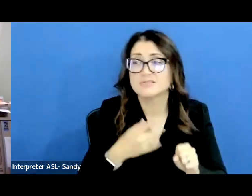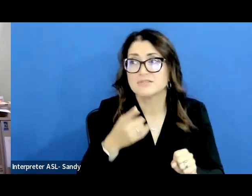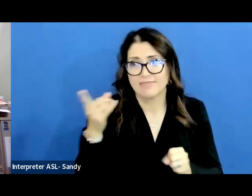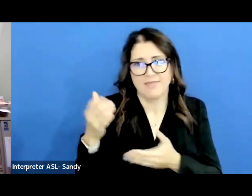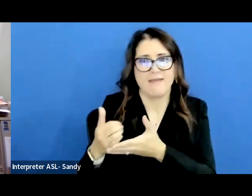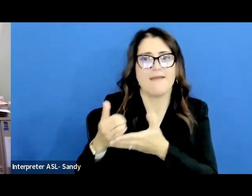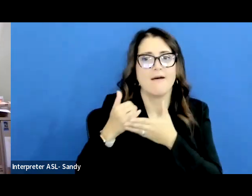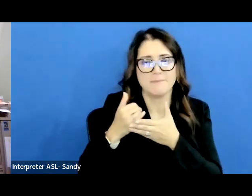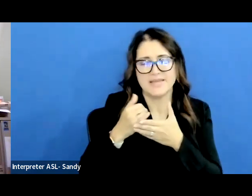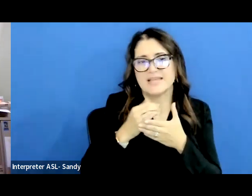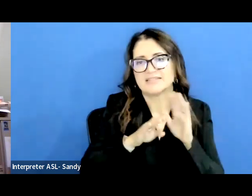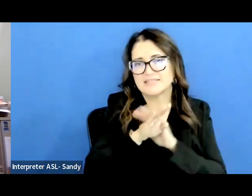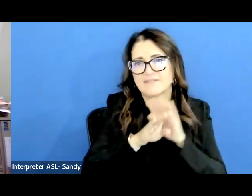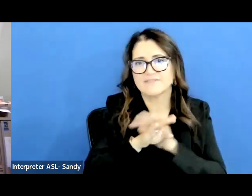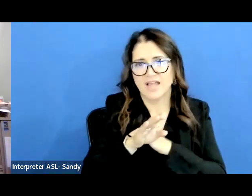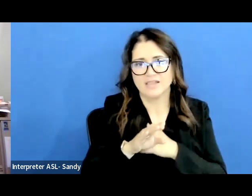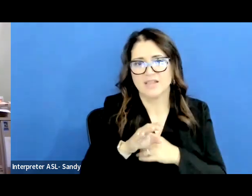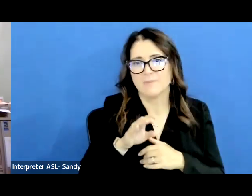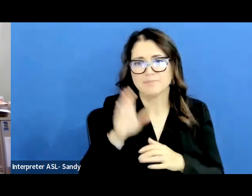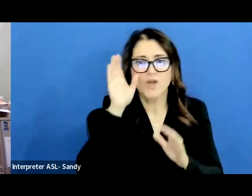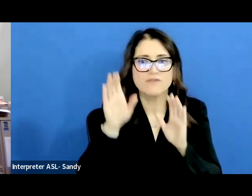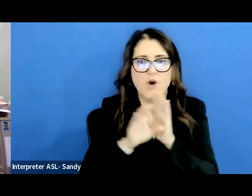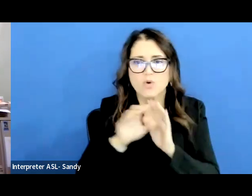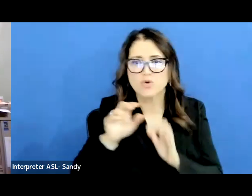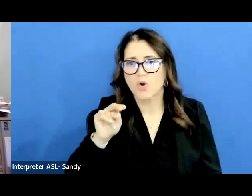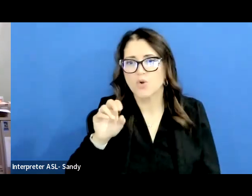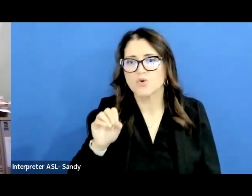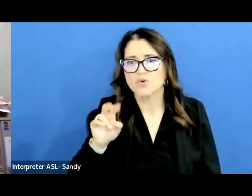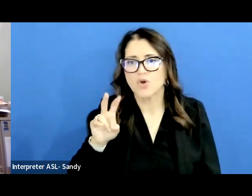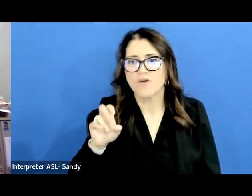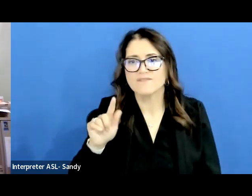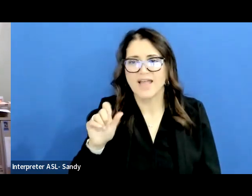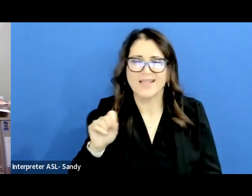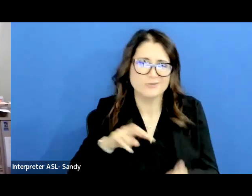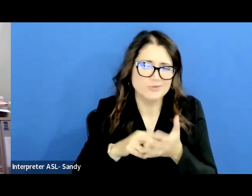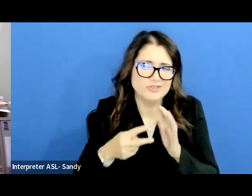develop photo novellas, like basically educational comic books.